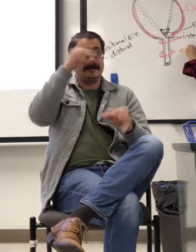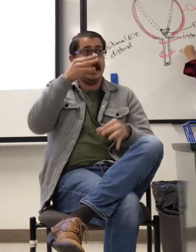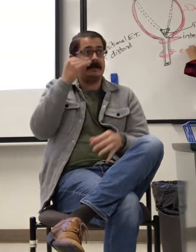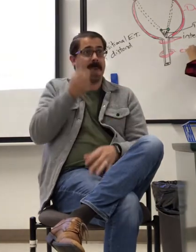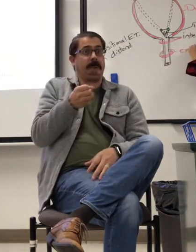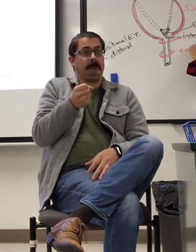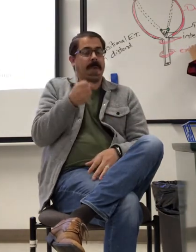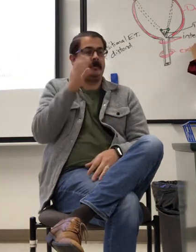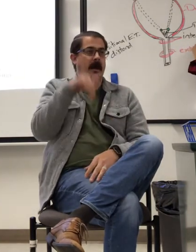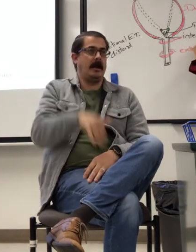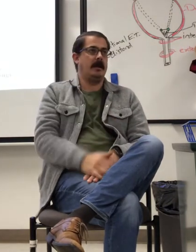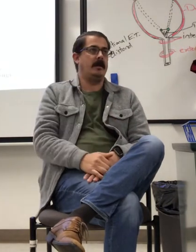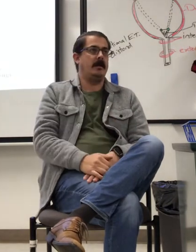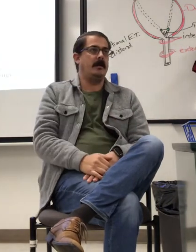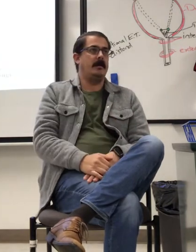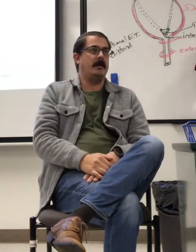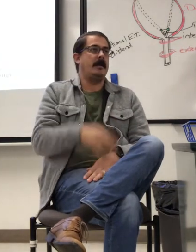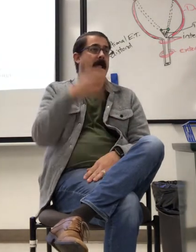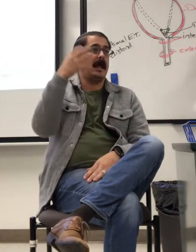External